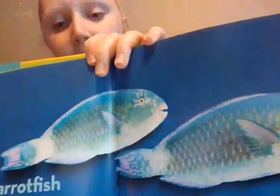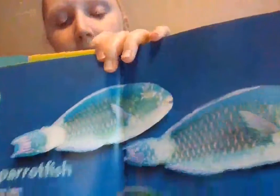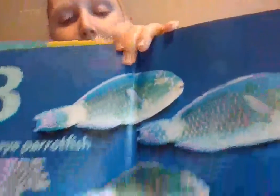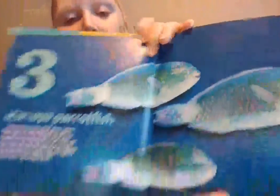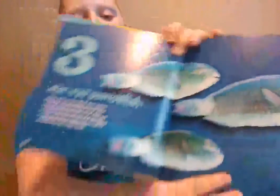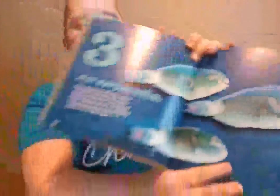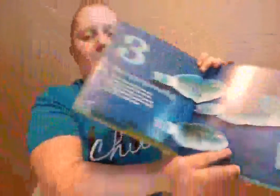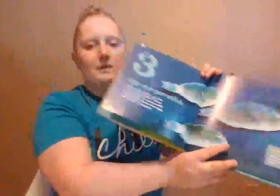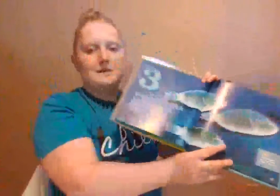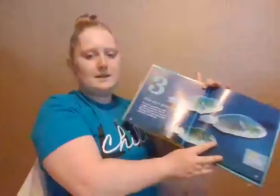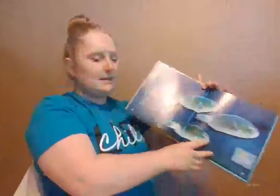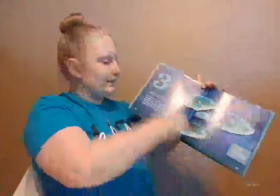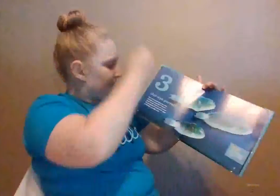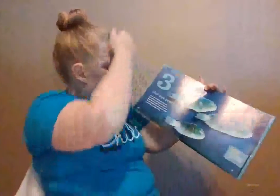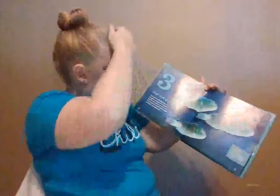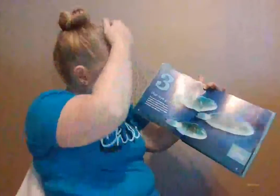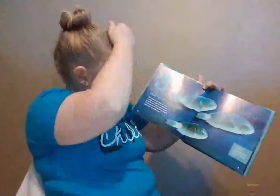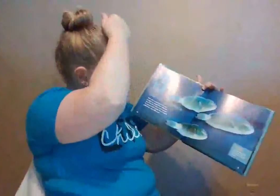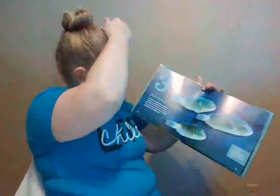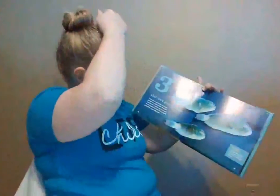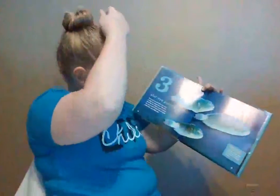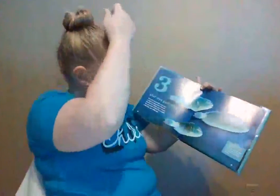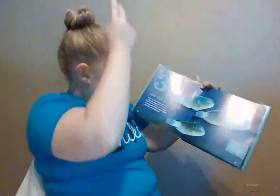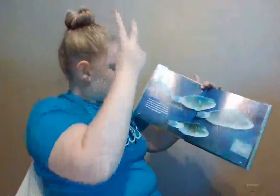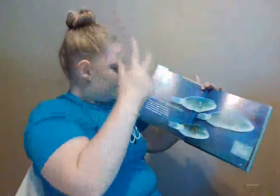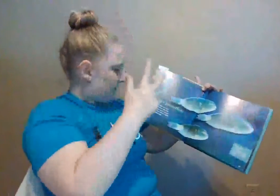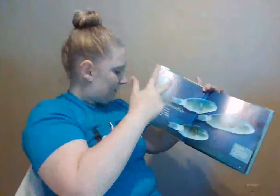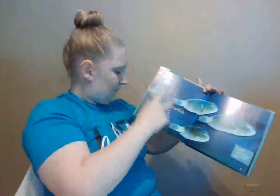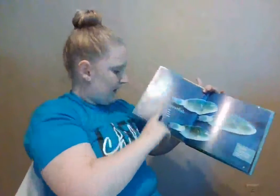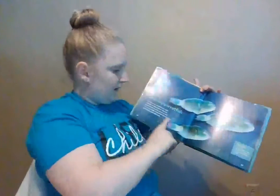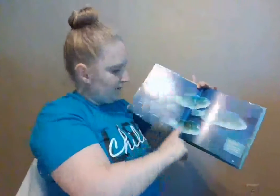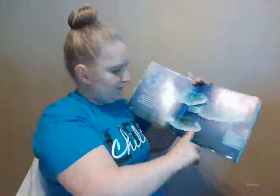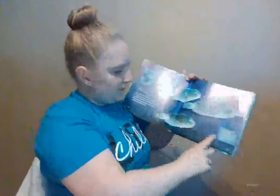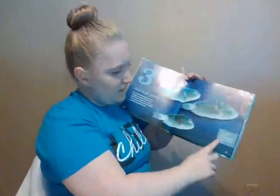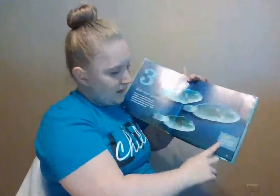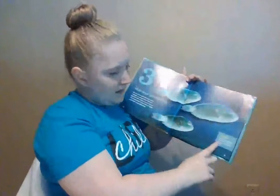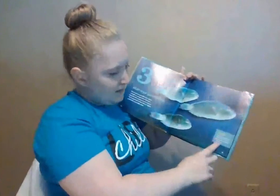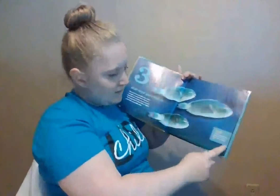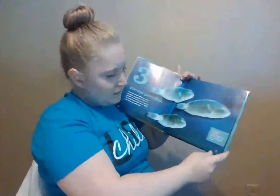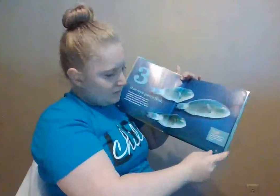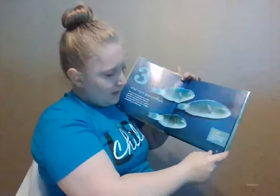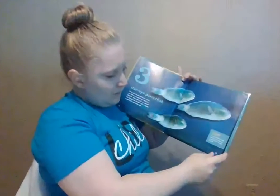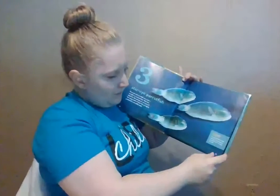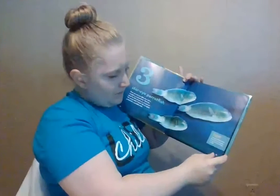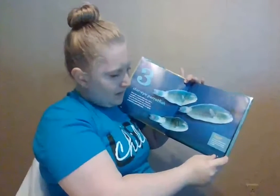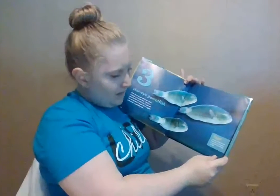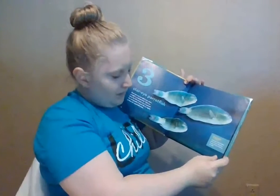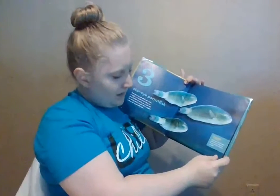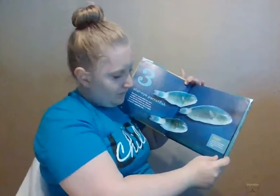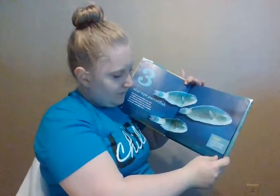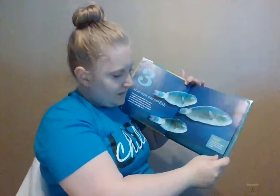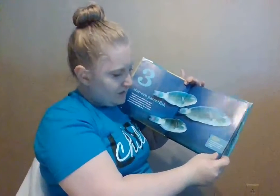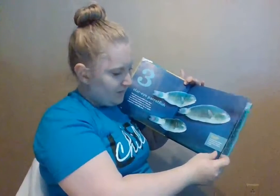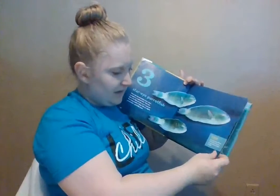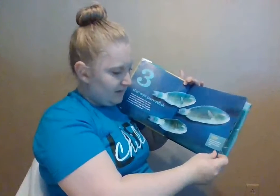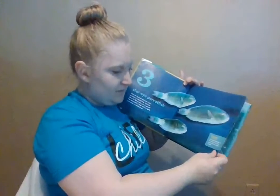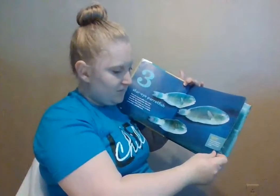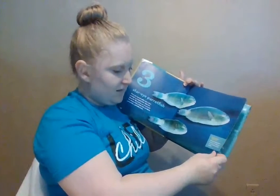beak, almost. So that's number 3. Did you know many parrotfish blanket themselves